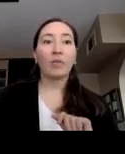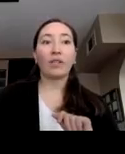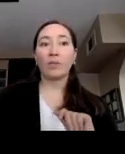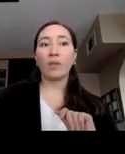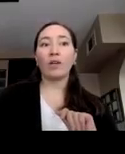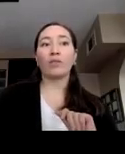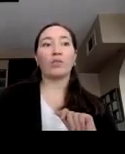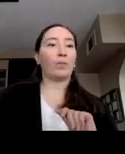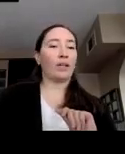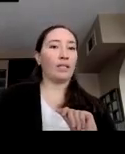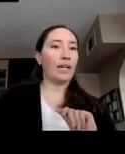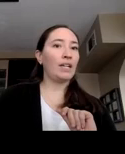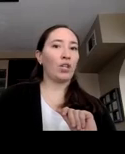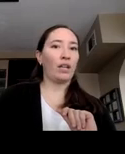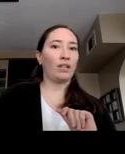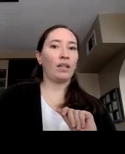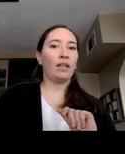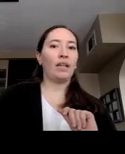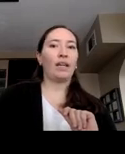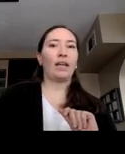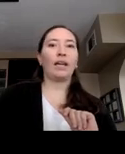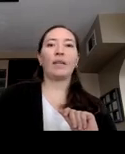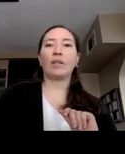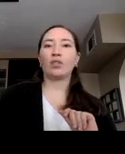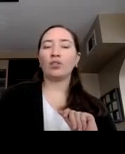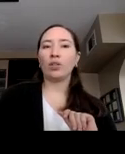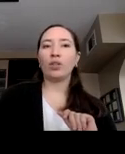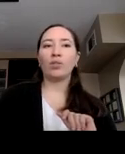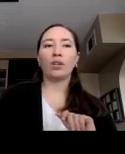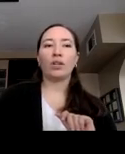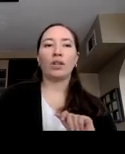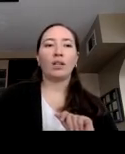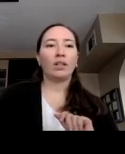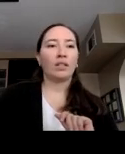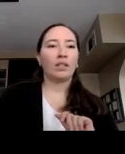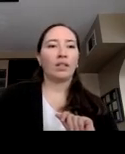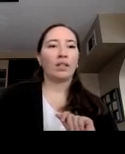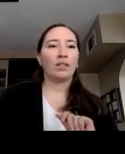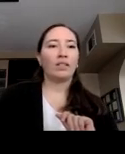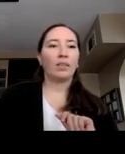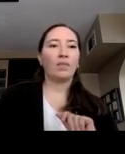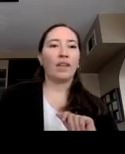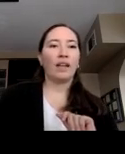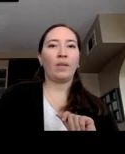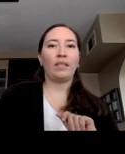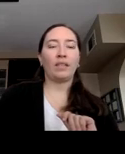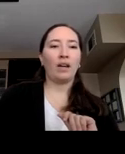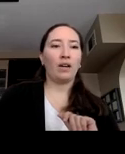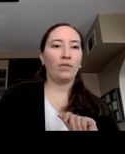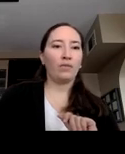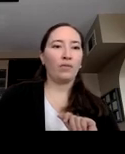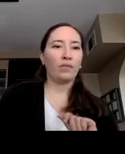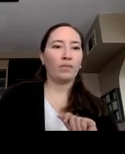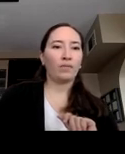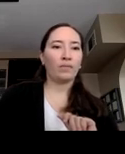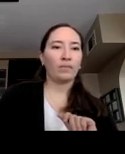next, I'm going to switch back over to my presentation, and I'm going to show you some of the elements